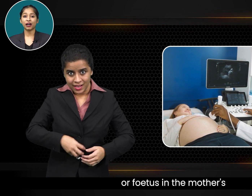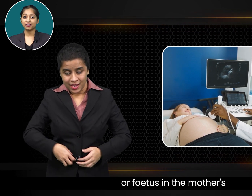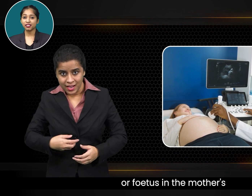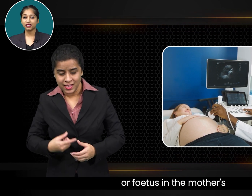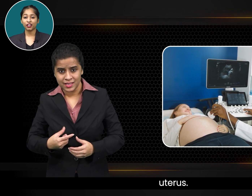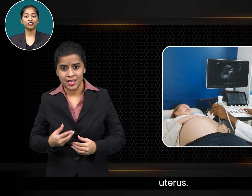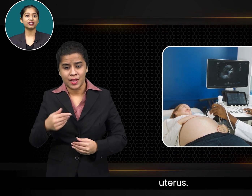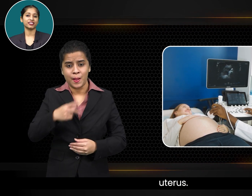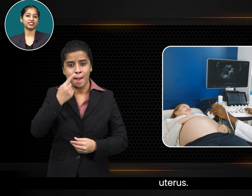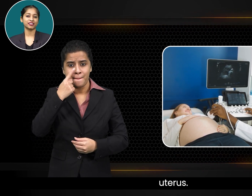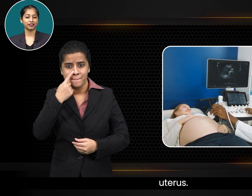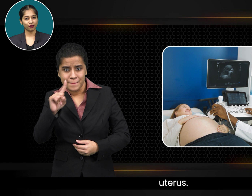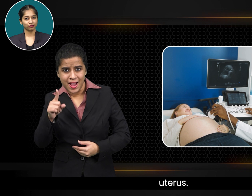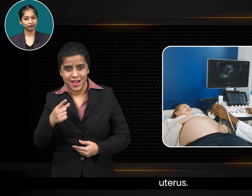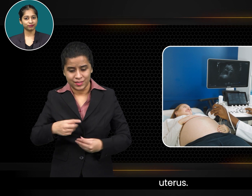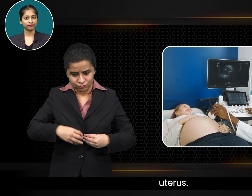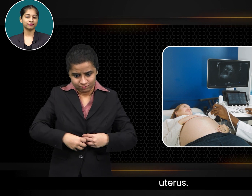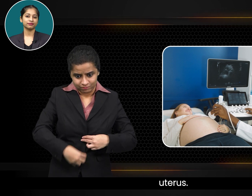in the mother's uterus.